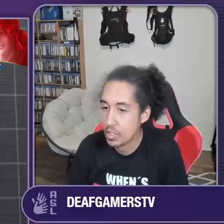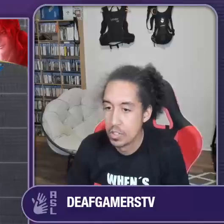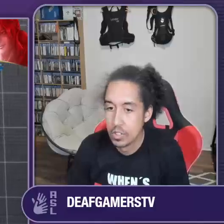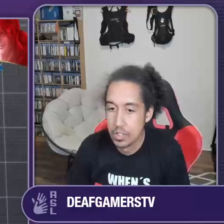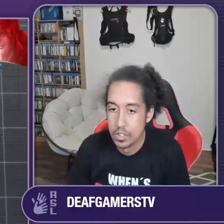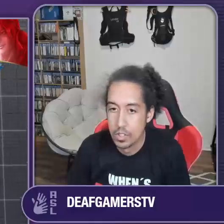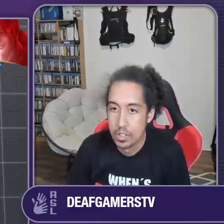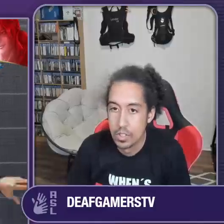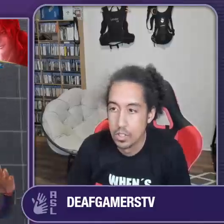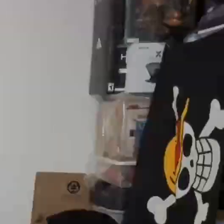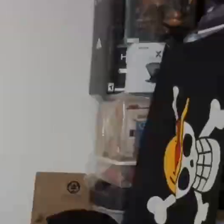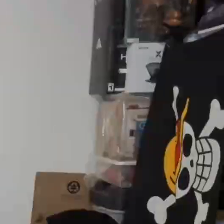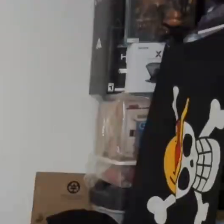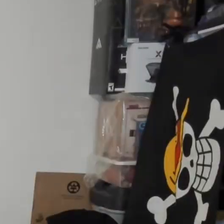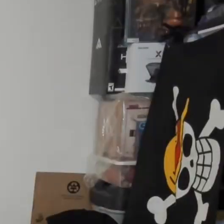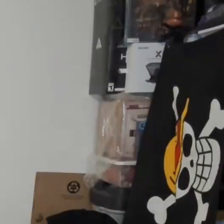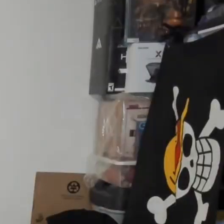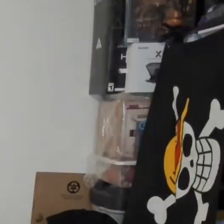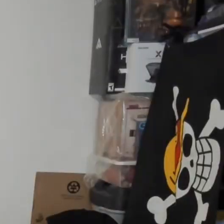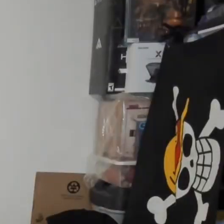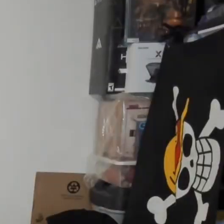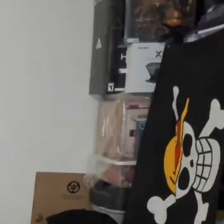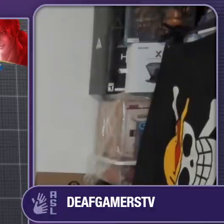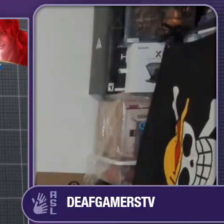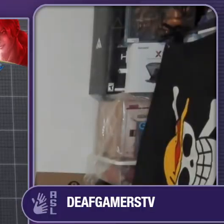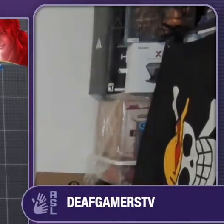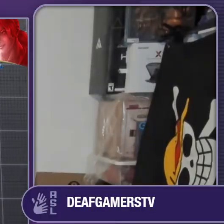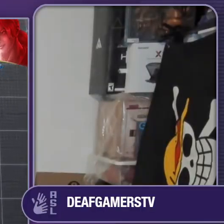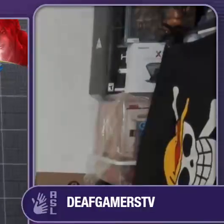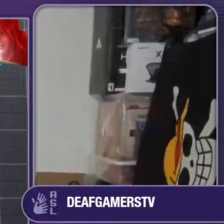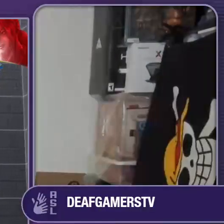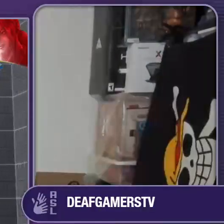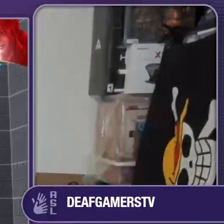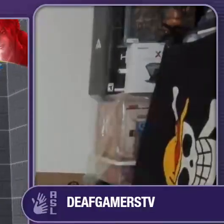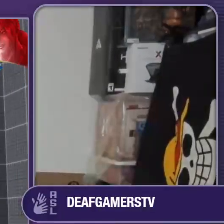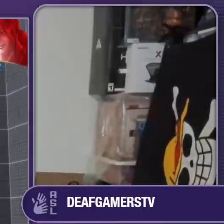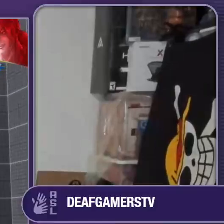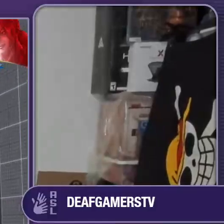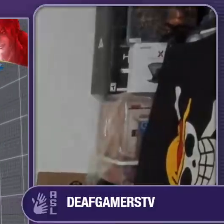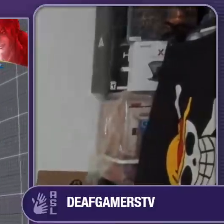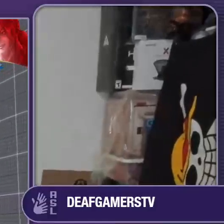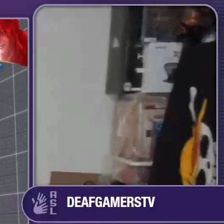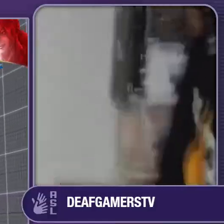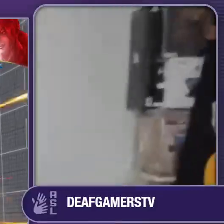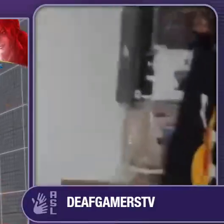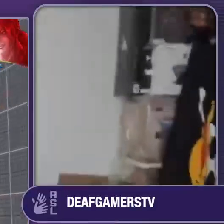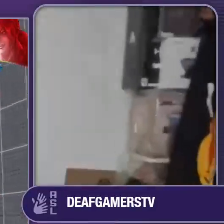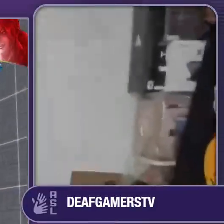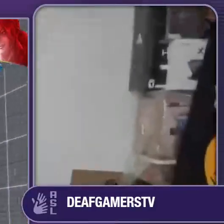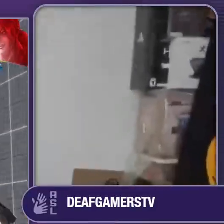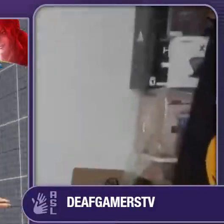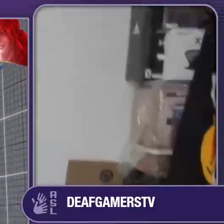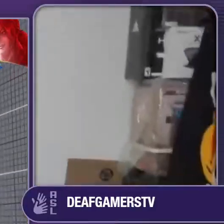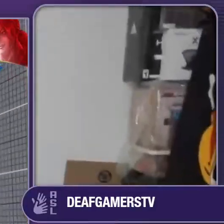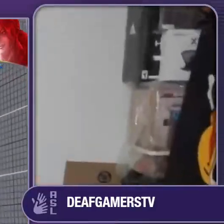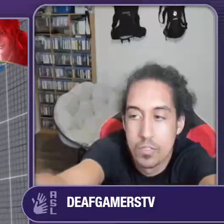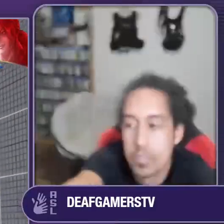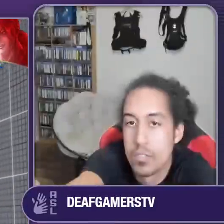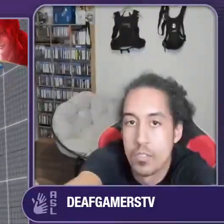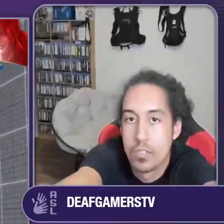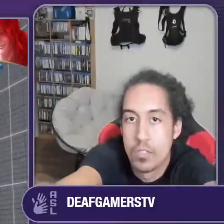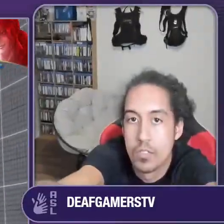Metro M escapes with his life. Yeah, but claw is off now, which means that we're going to have the opportunity